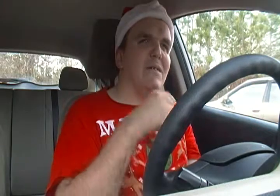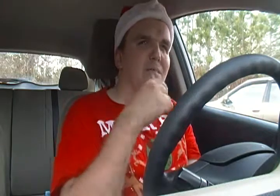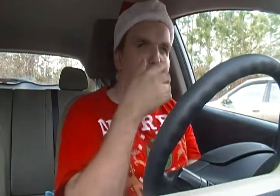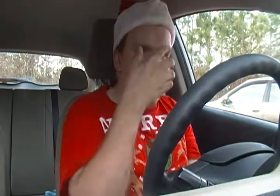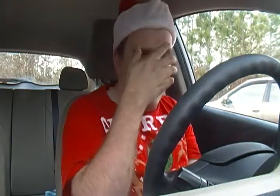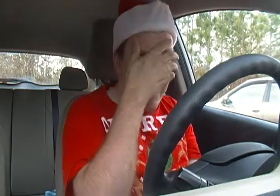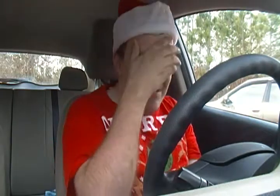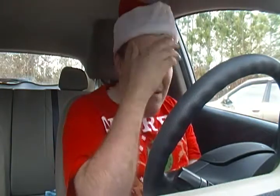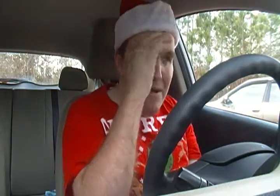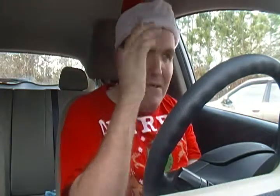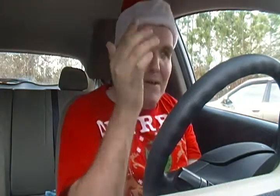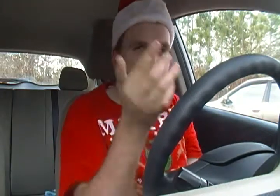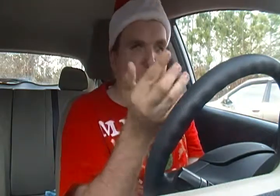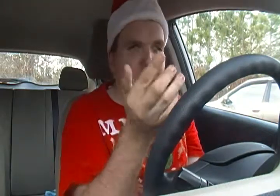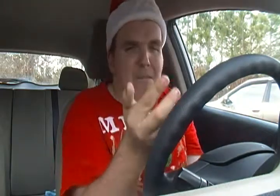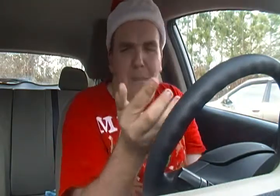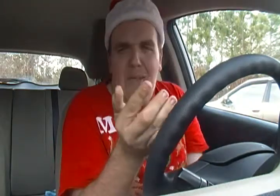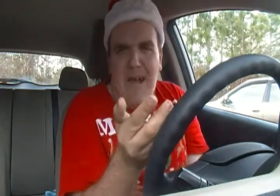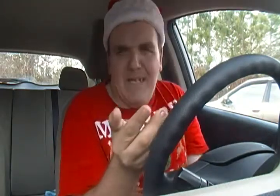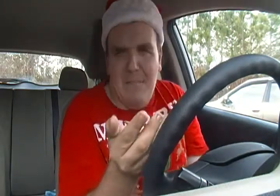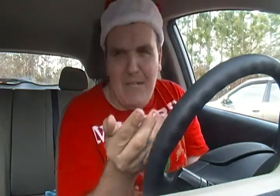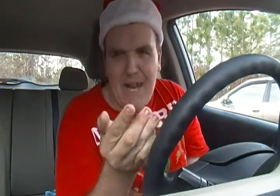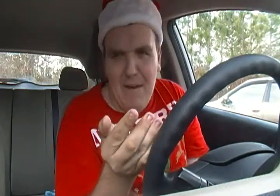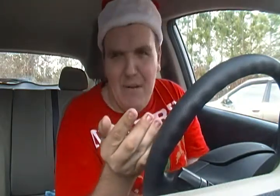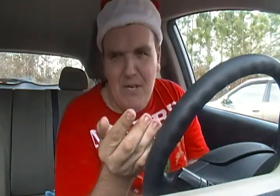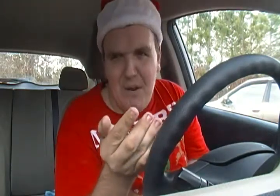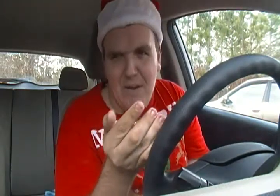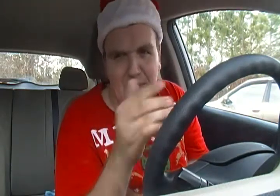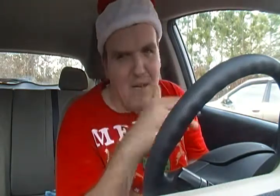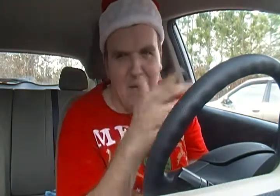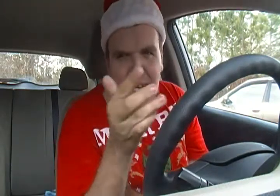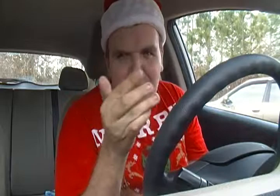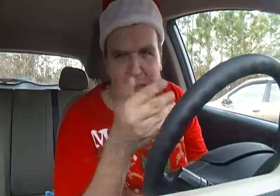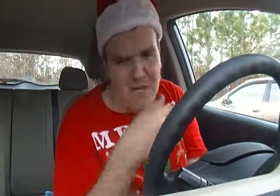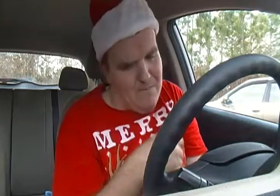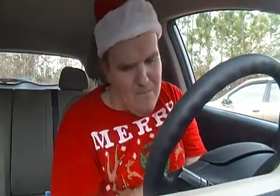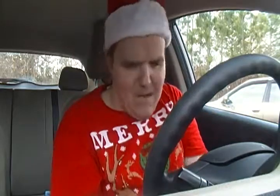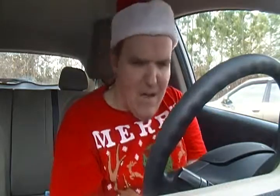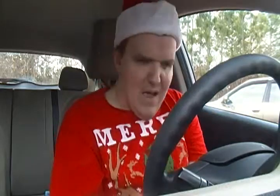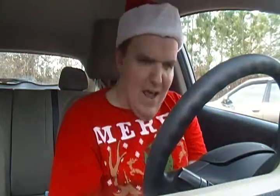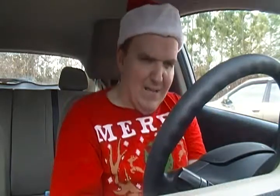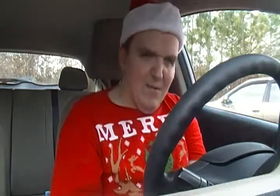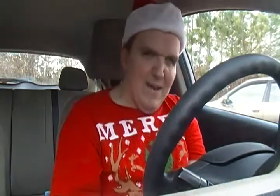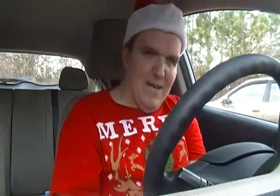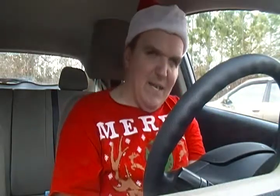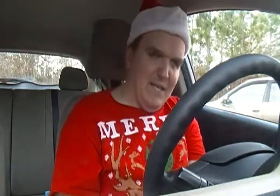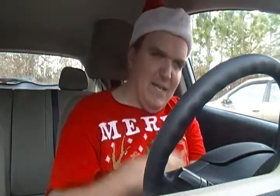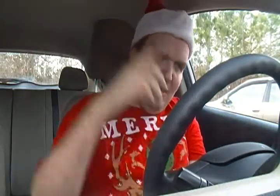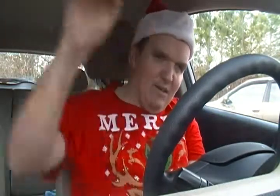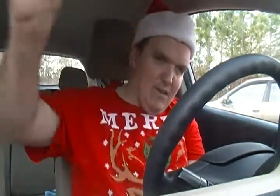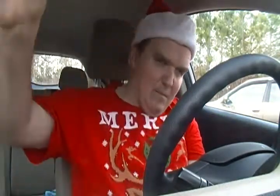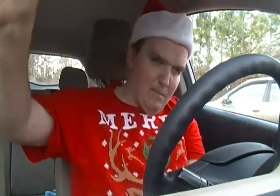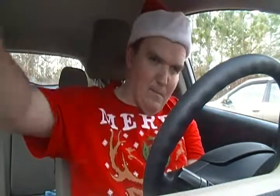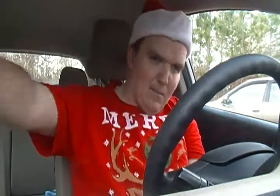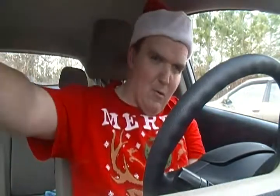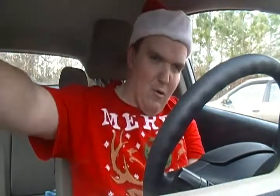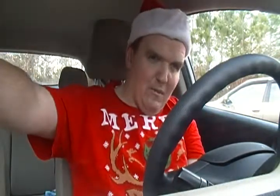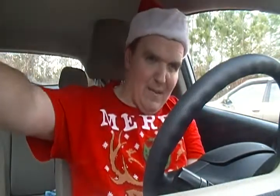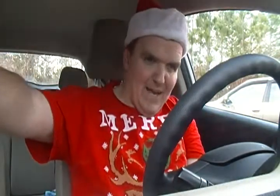looked and he's like my mother must my mother guess must have gotten a miss shield it's the only explanation and so what he does is he looks in the corner of the